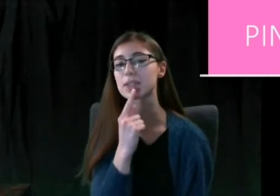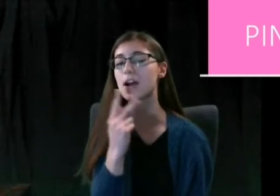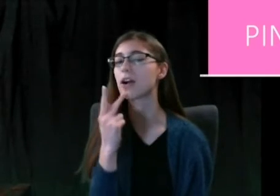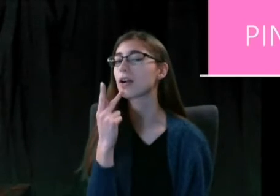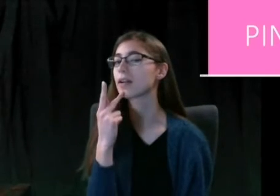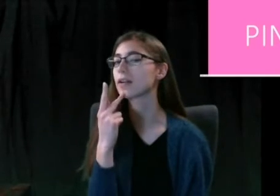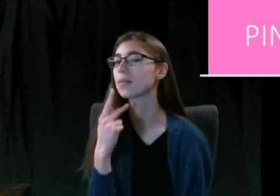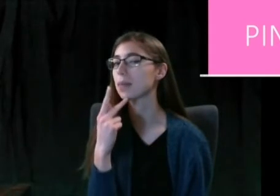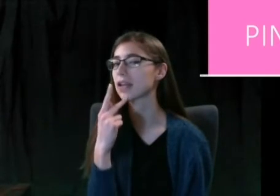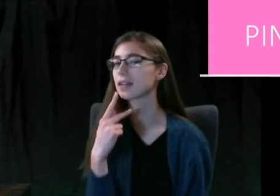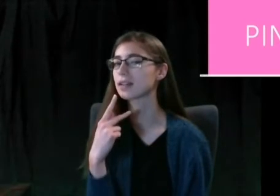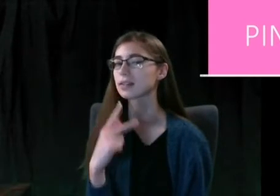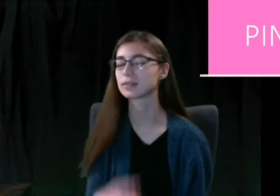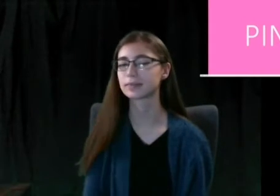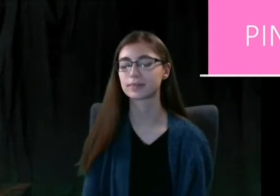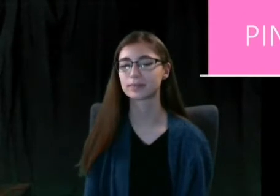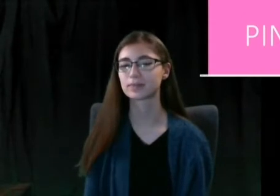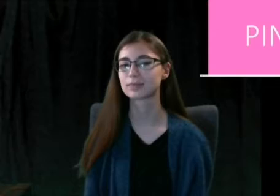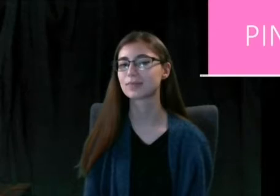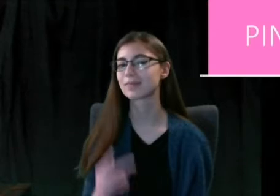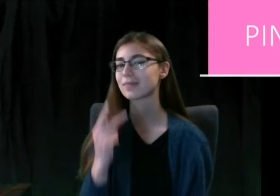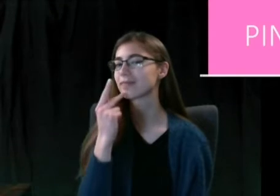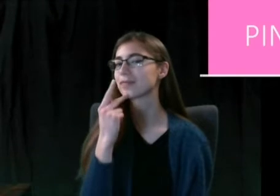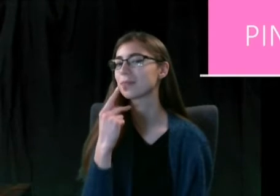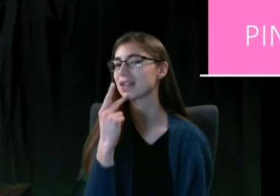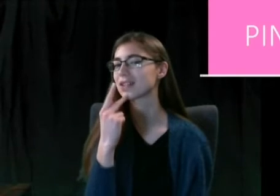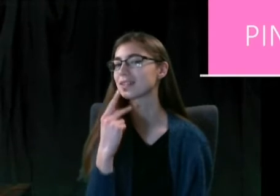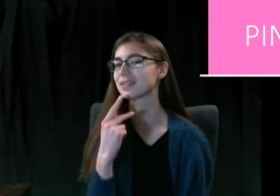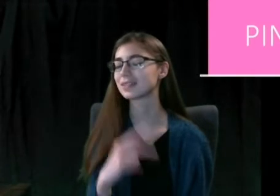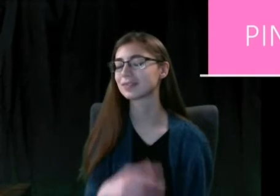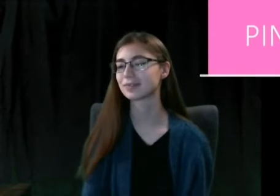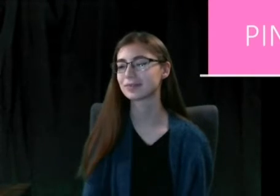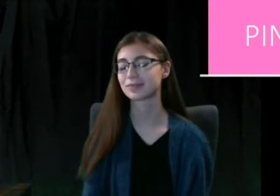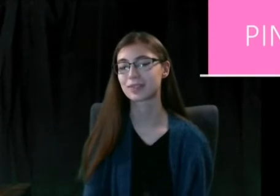are pink. Pink.